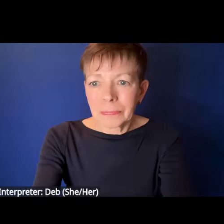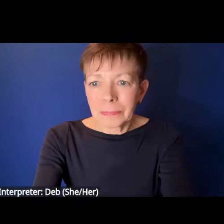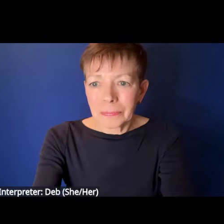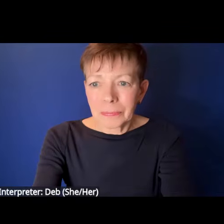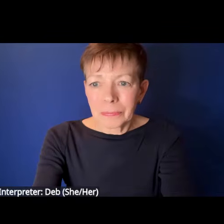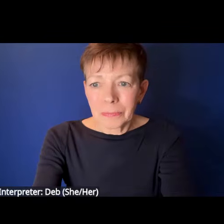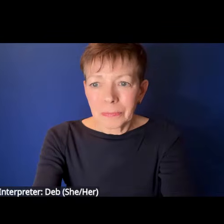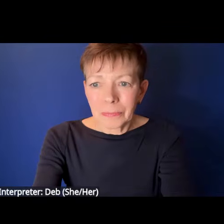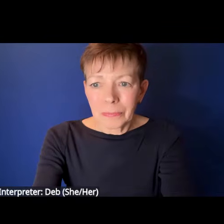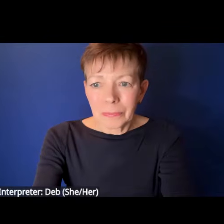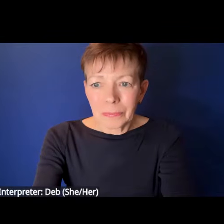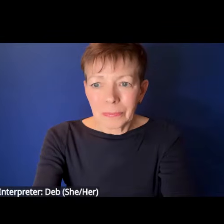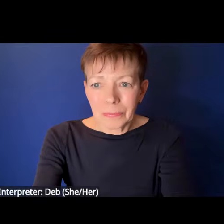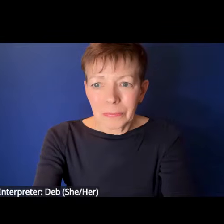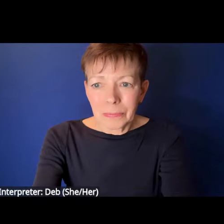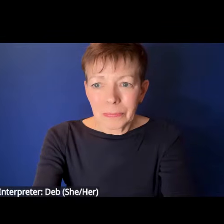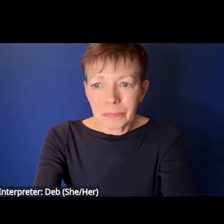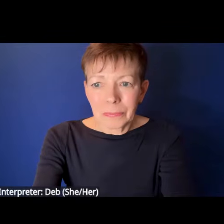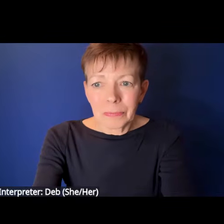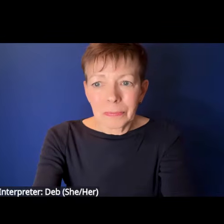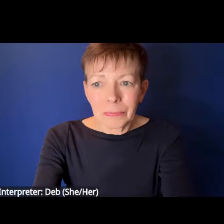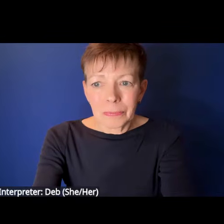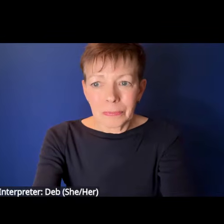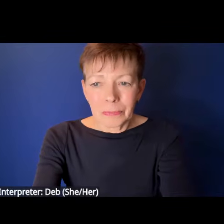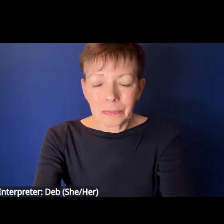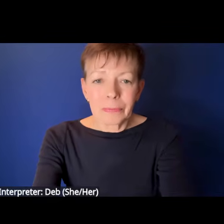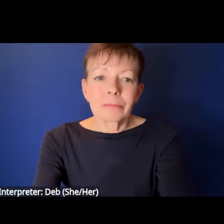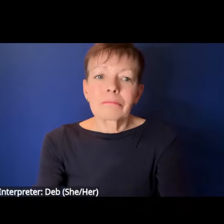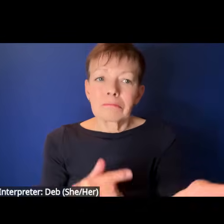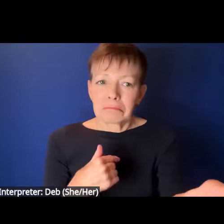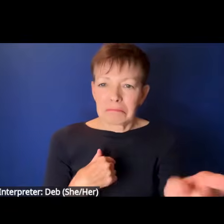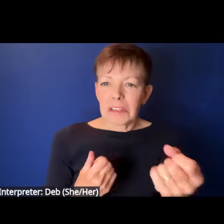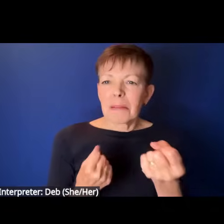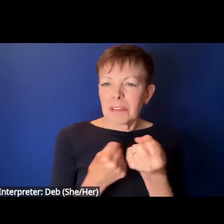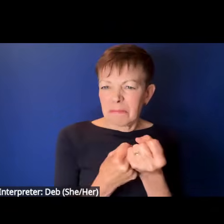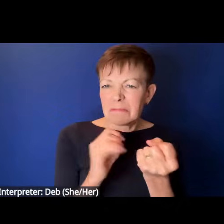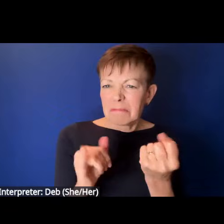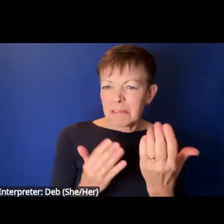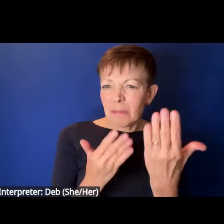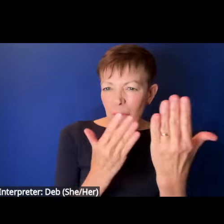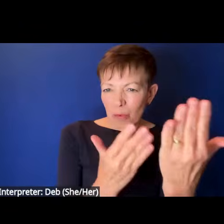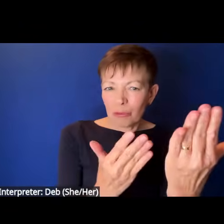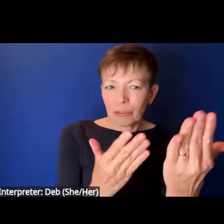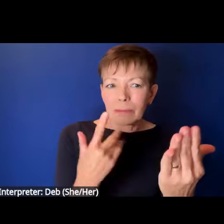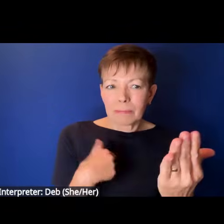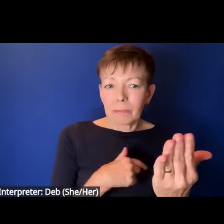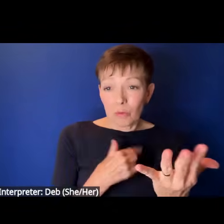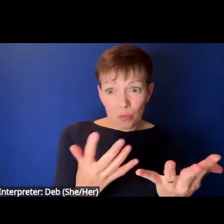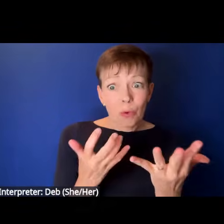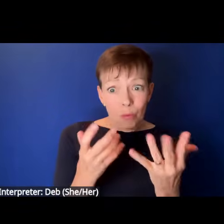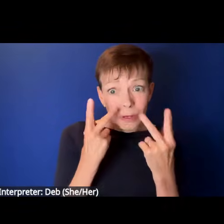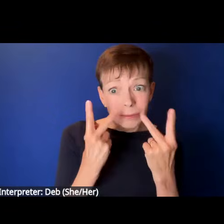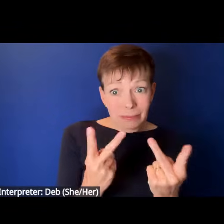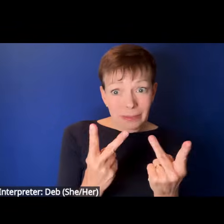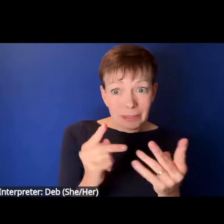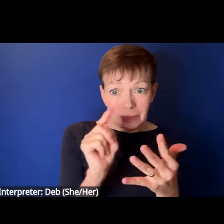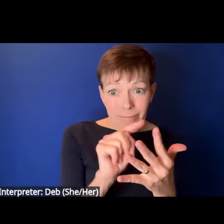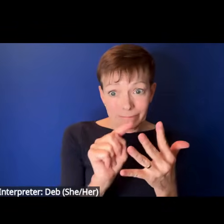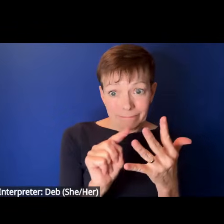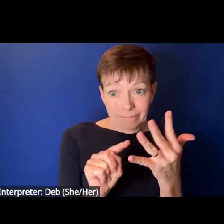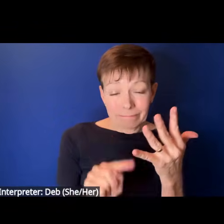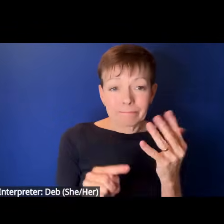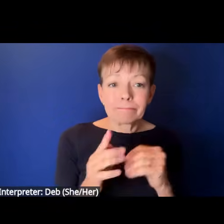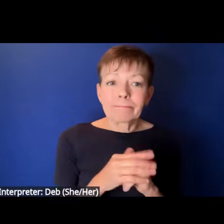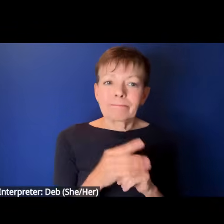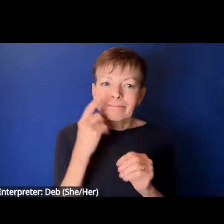Thanks, yeah, yes, I am in favor of this motion. We'd like to see all of that as well. And one thing I noticed in the summary